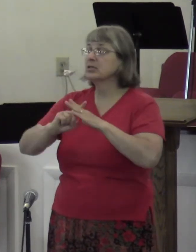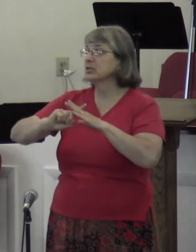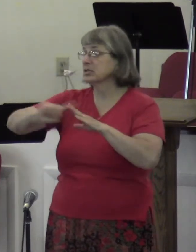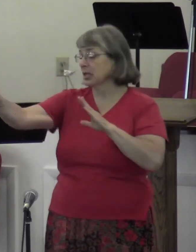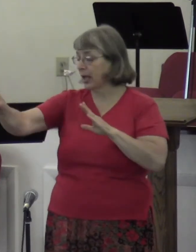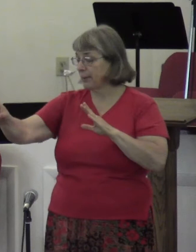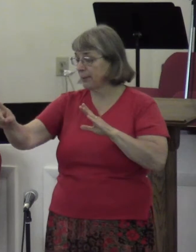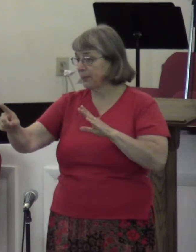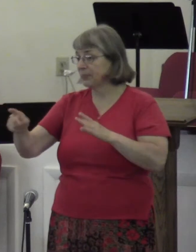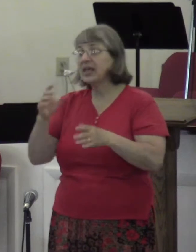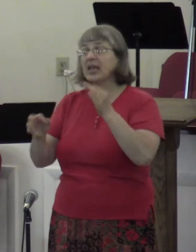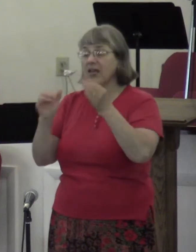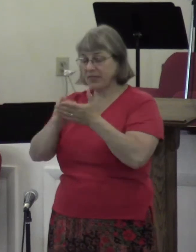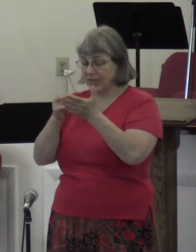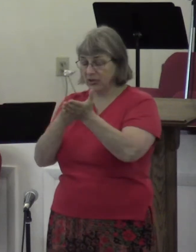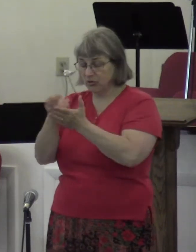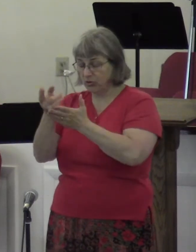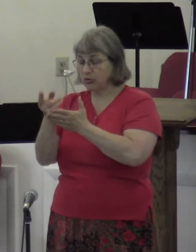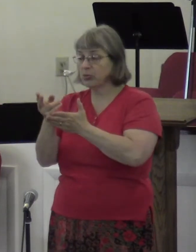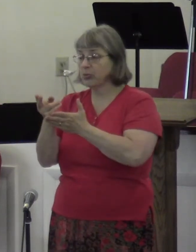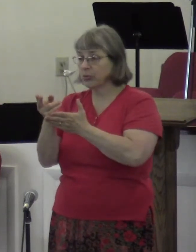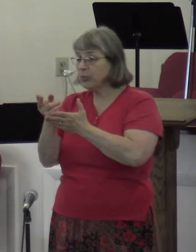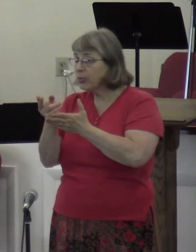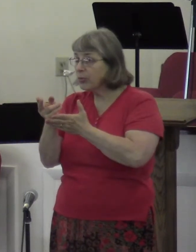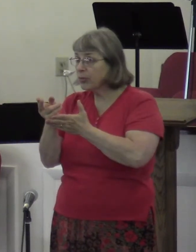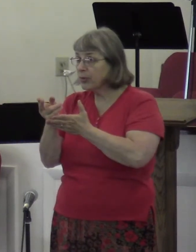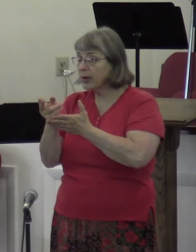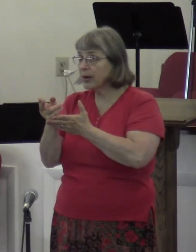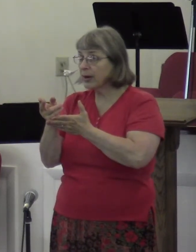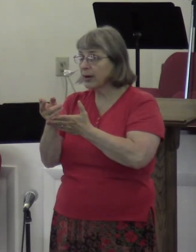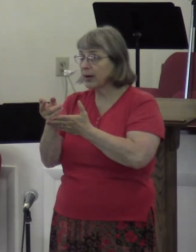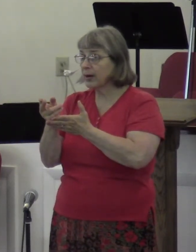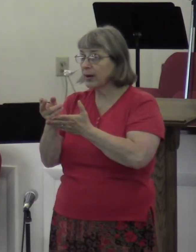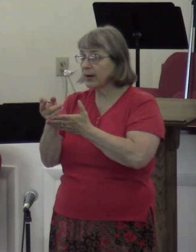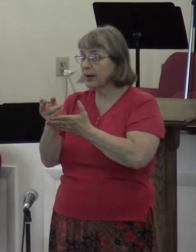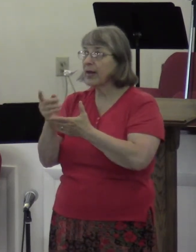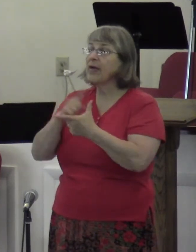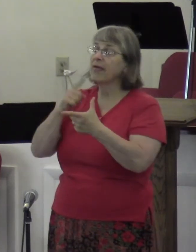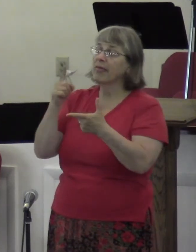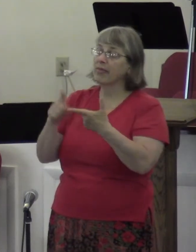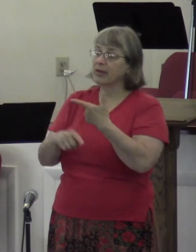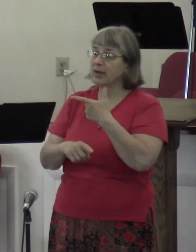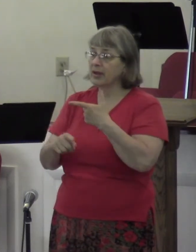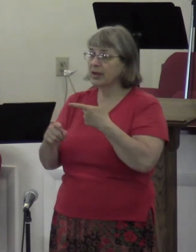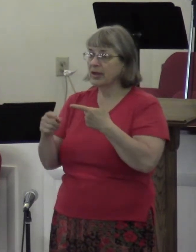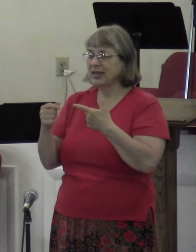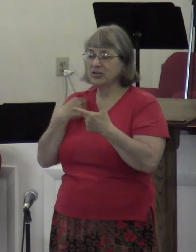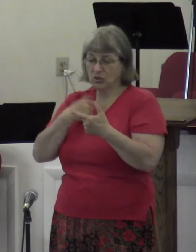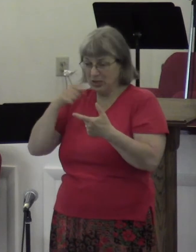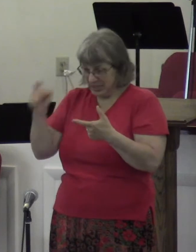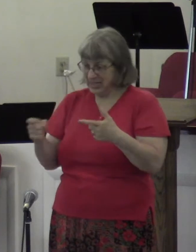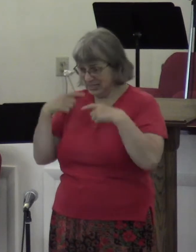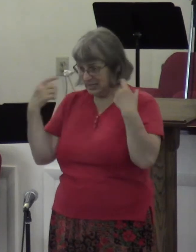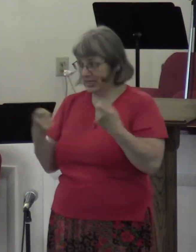Now, if that's true, that's 1 Corinthians 15. If that's true, then do we have to sin?